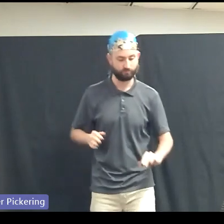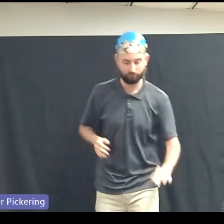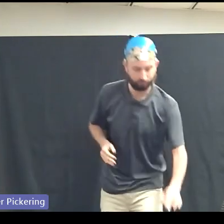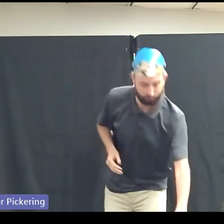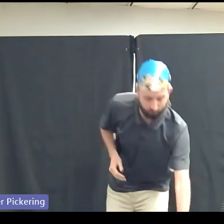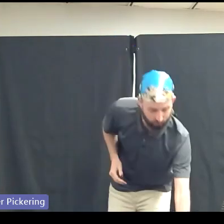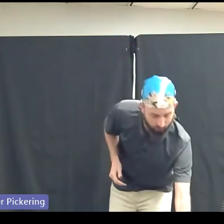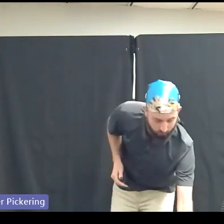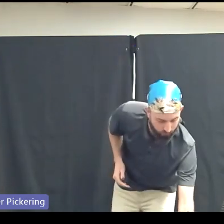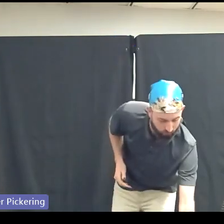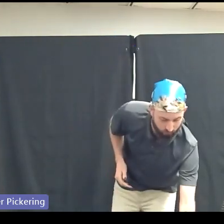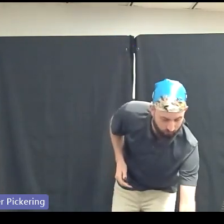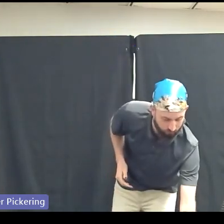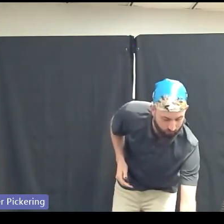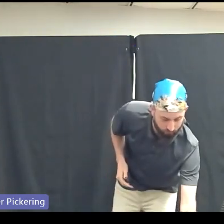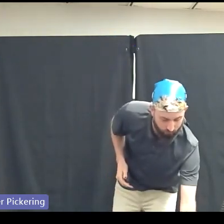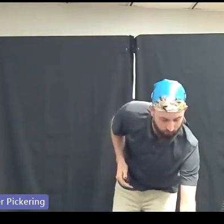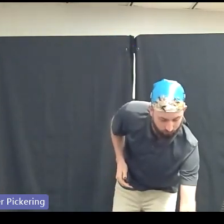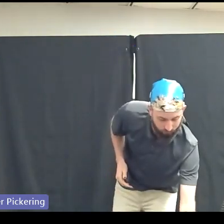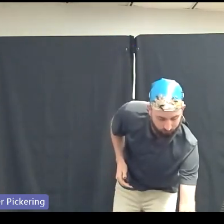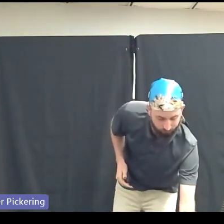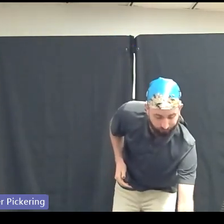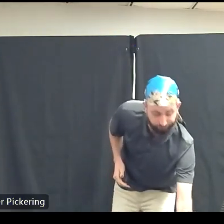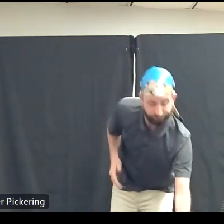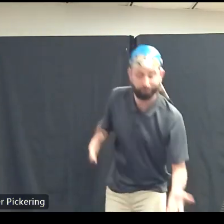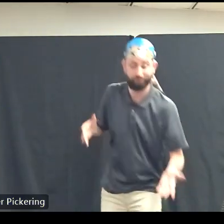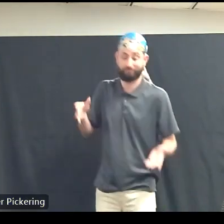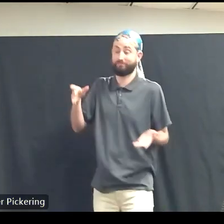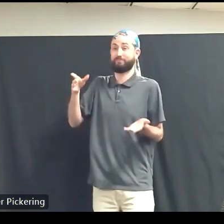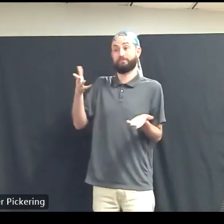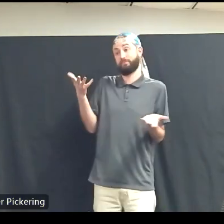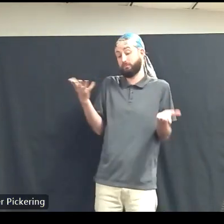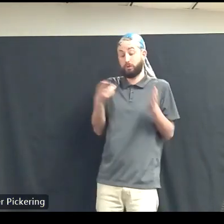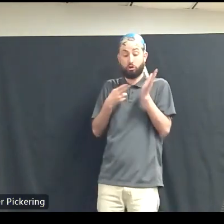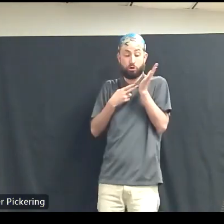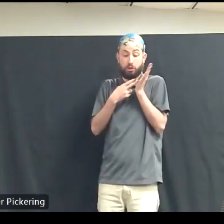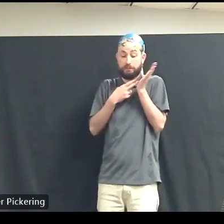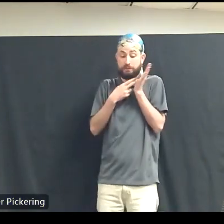not during public comments.